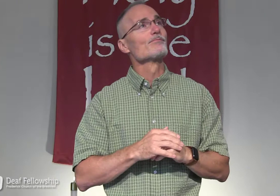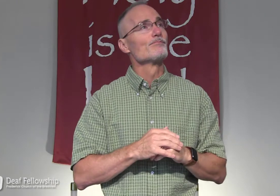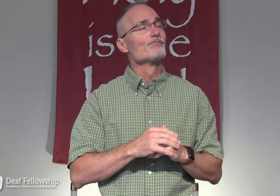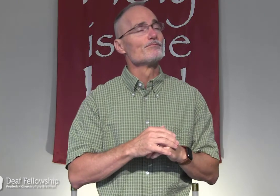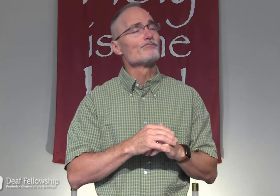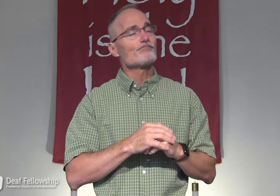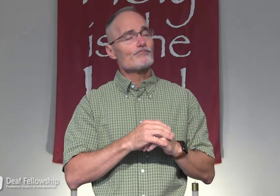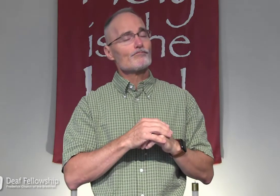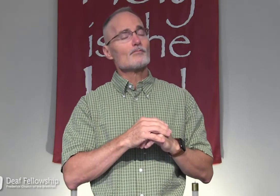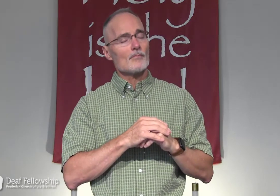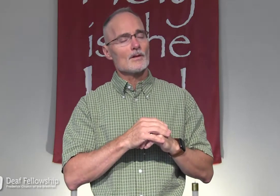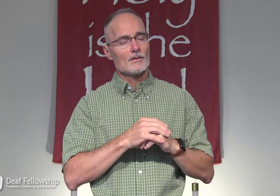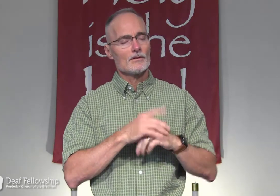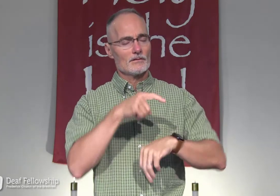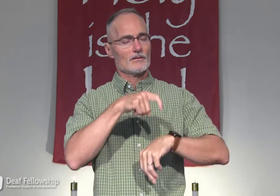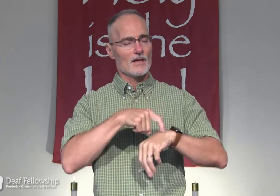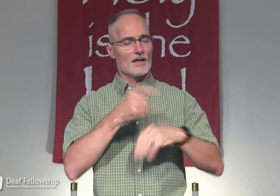Father, good morning.